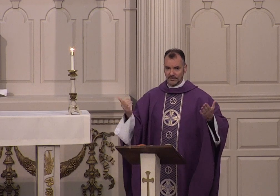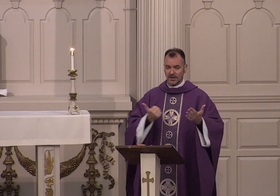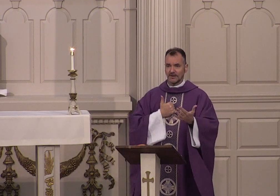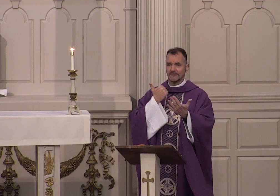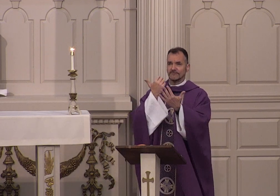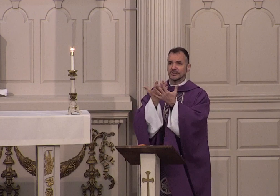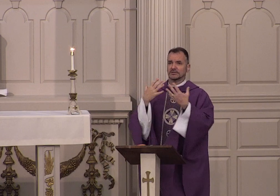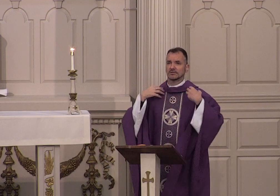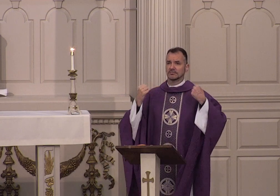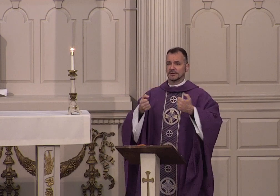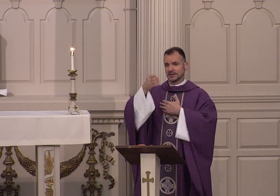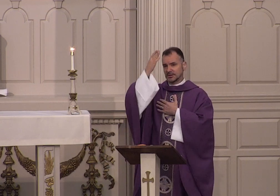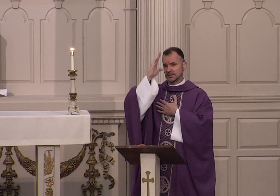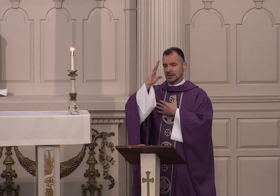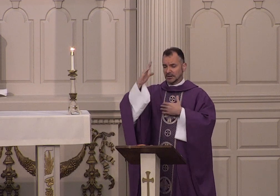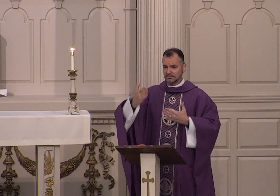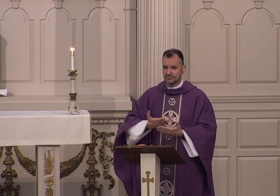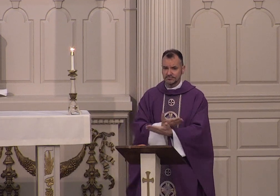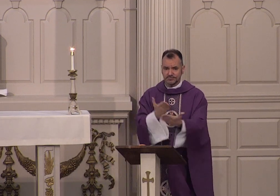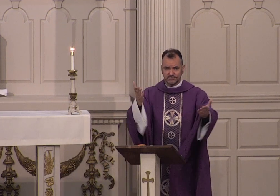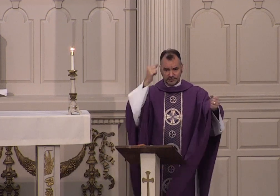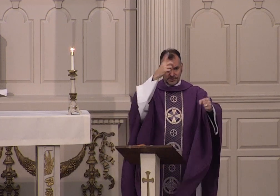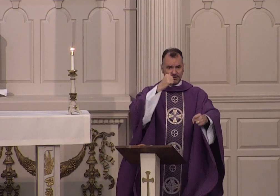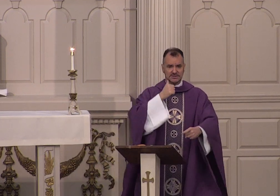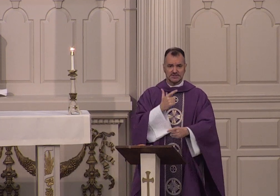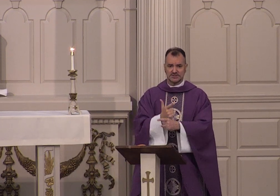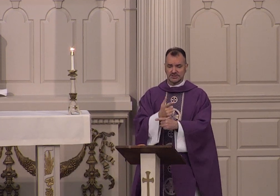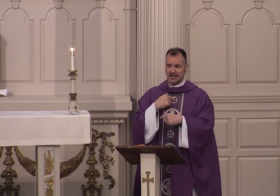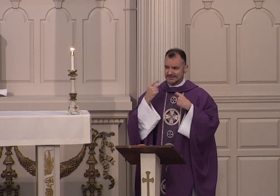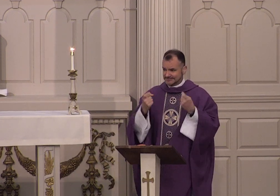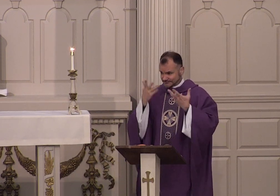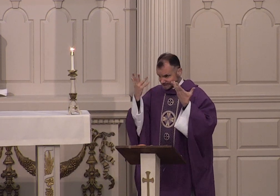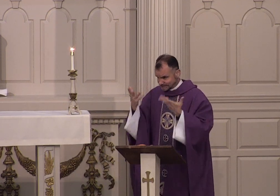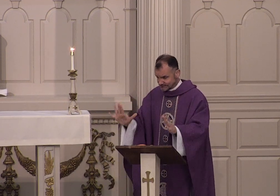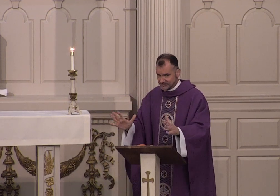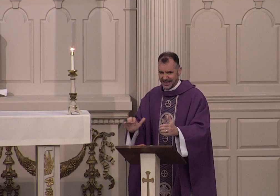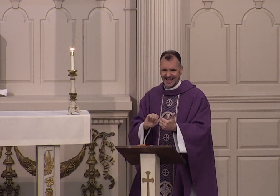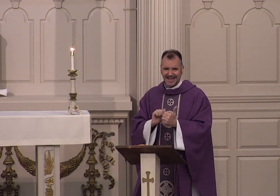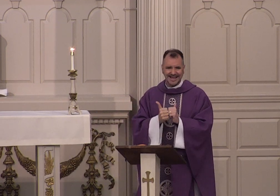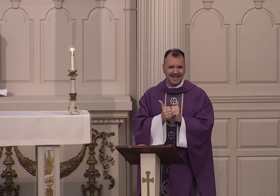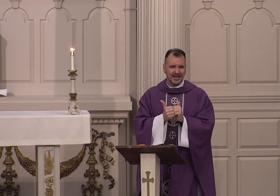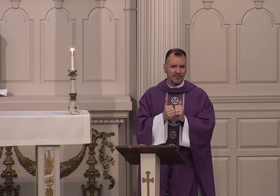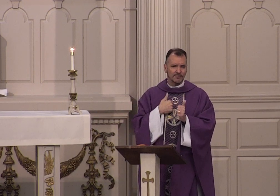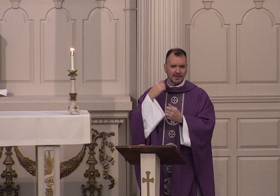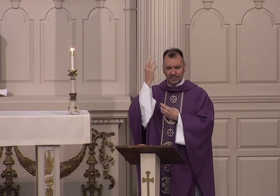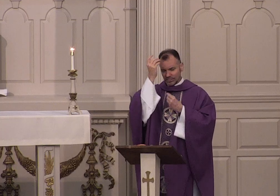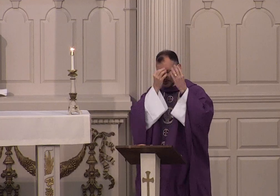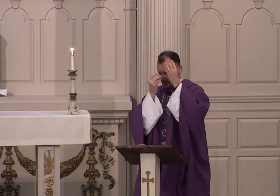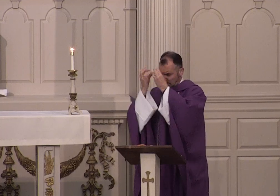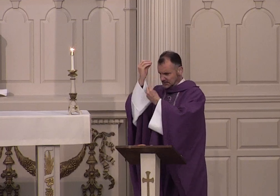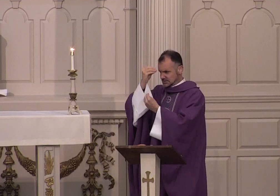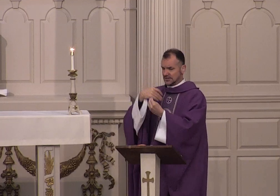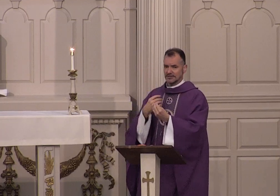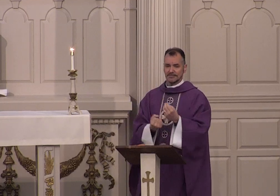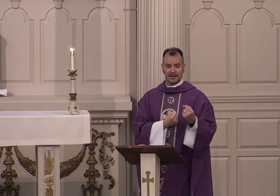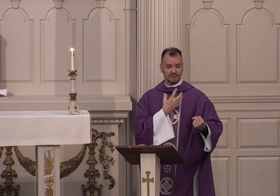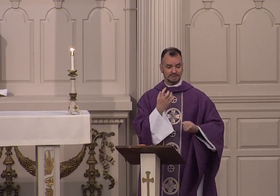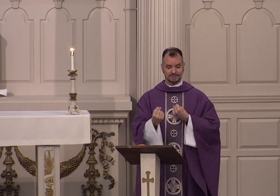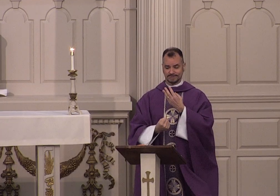I confess to Almighty God and to you, my brothers and sisters, that I have greatly sinned in my thoughts and in